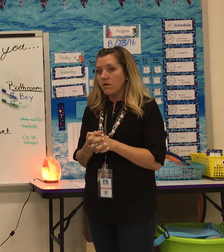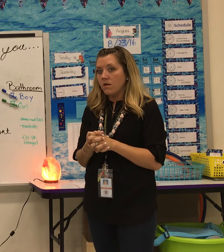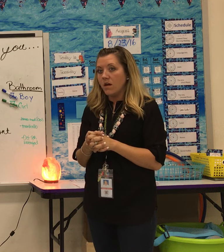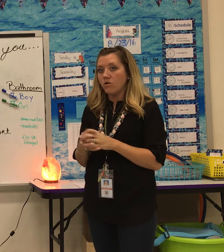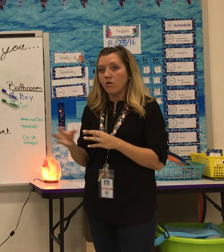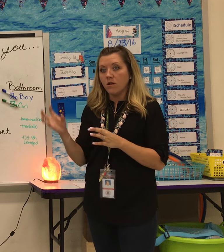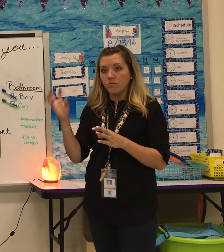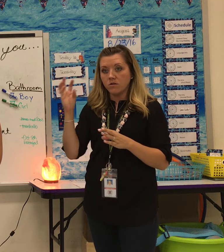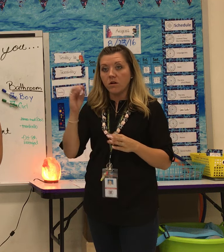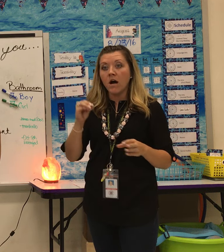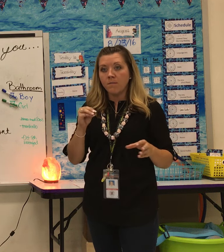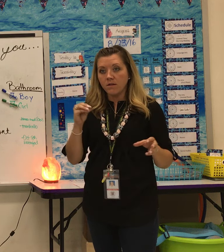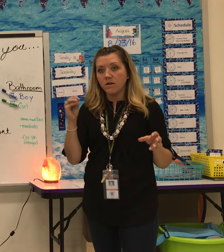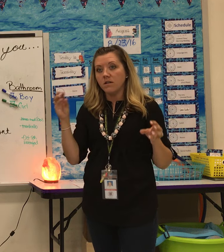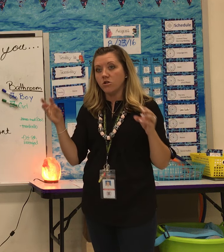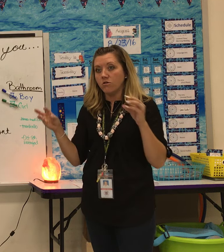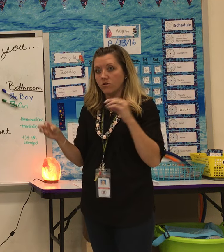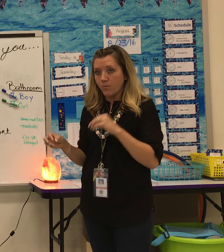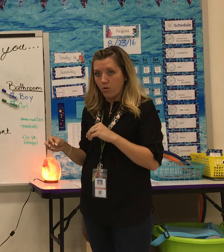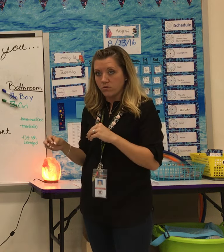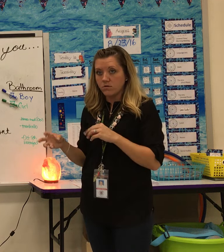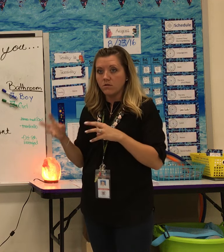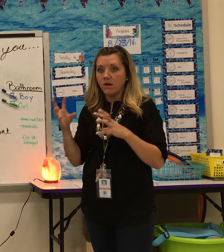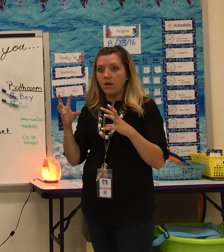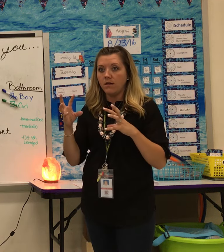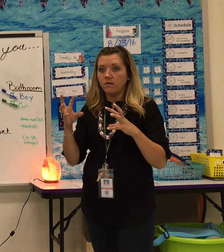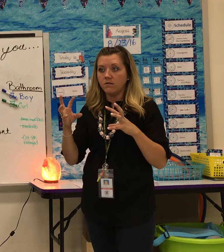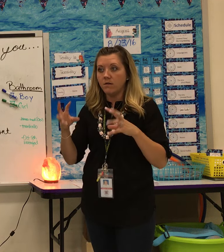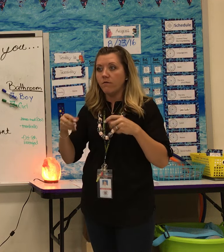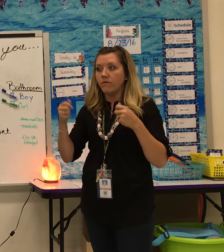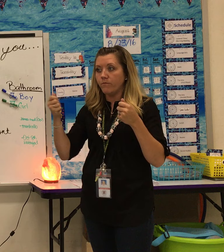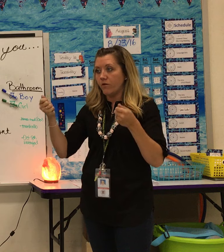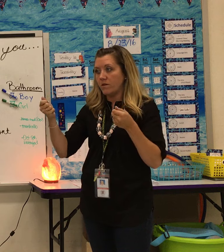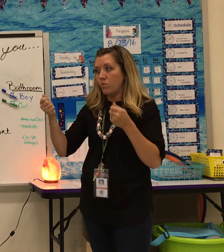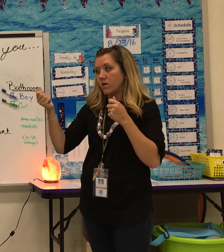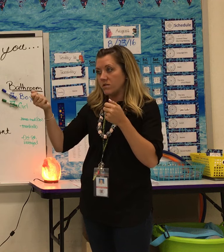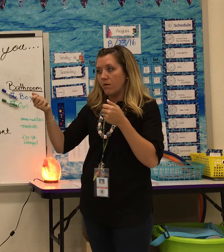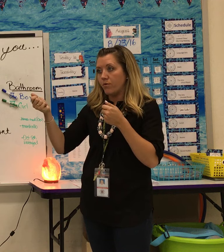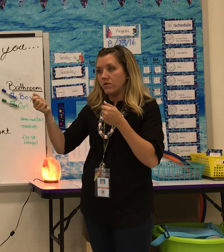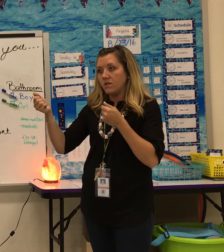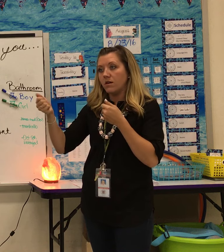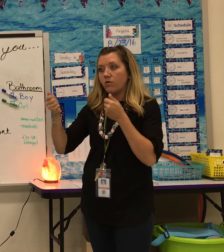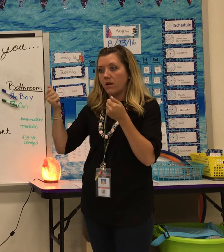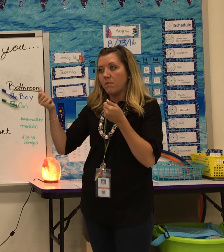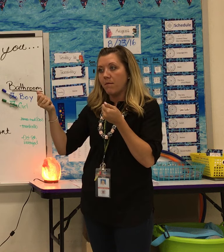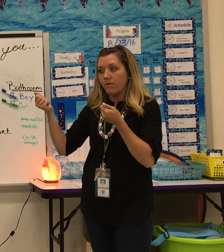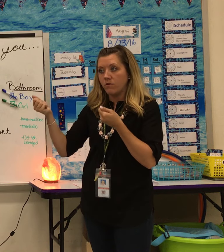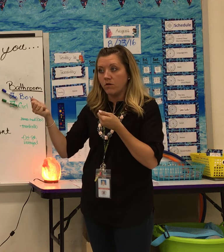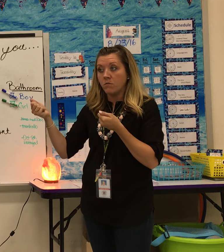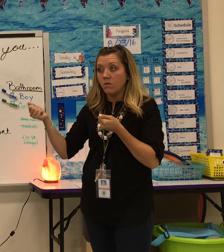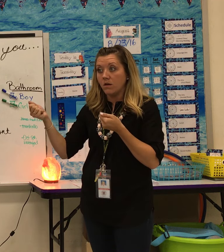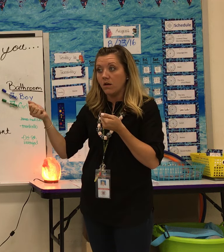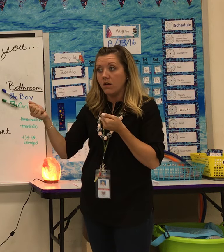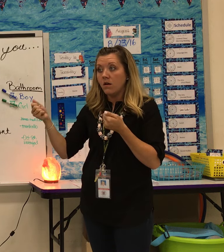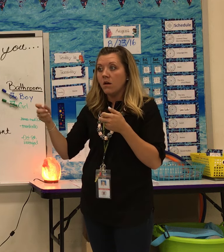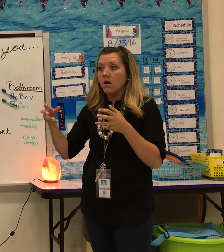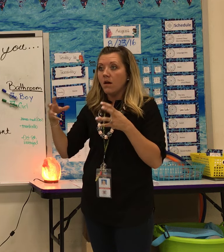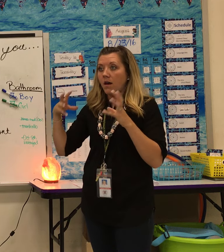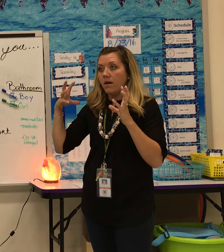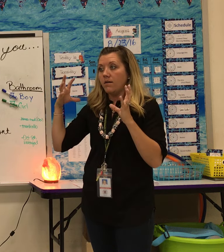Yes. And they're all able to comment on each other's posts, and some of them, for one example, is they create a map of their